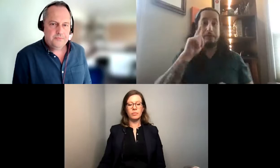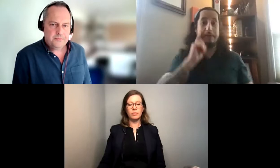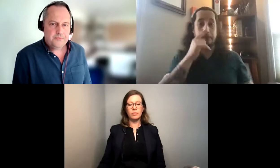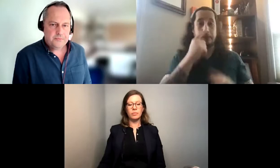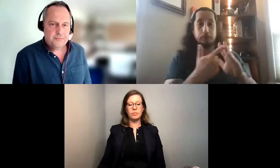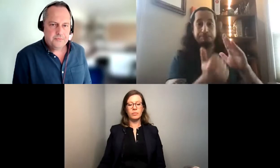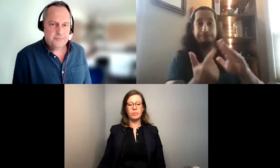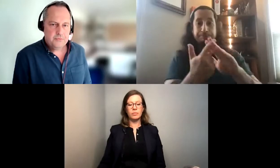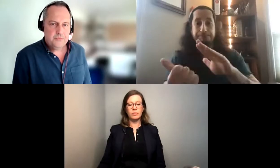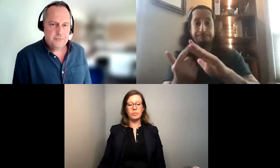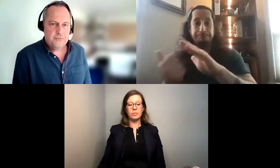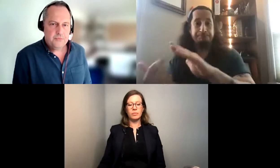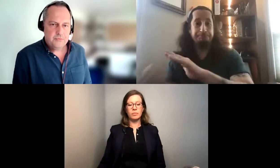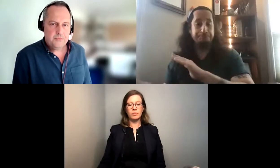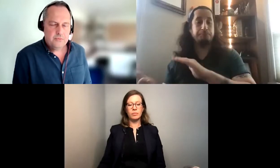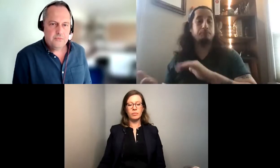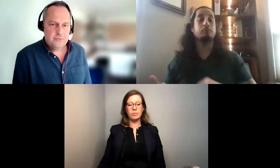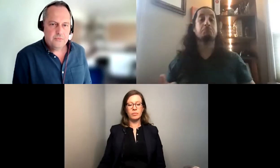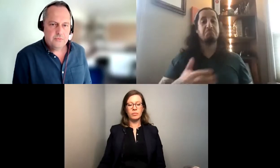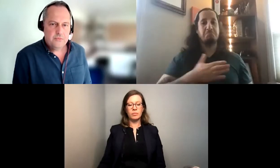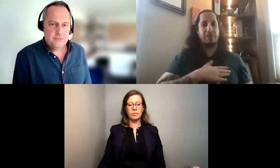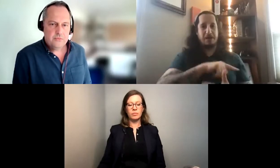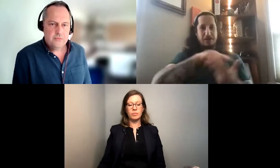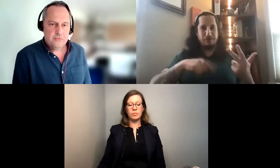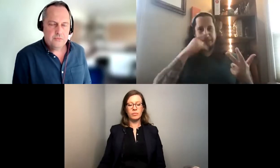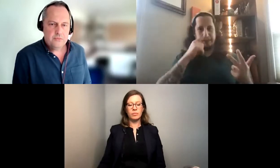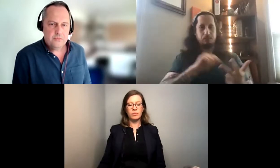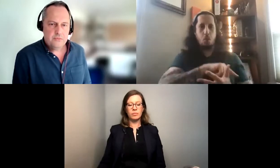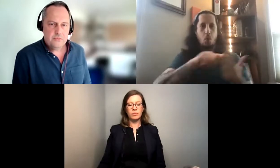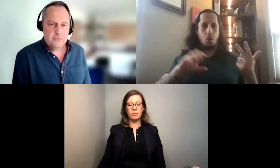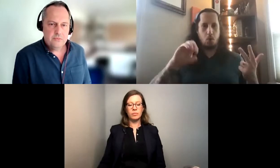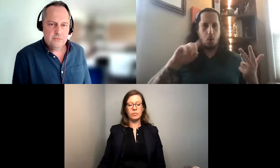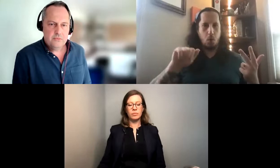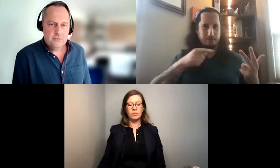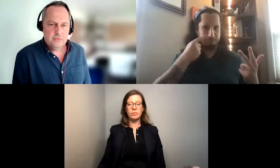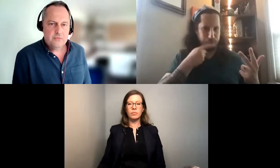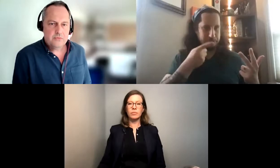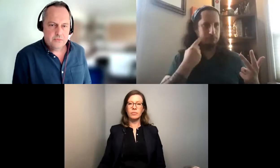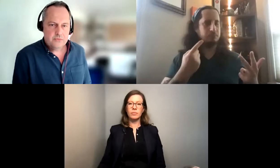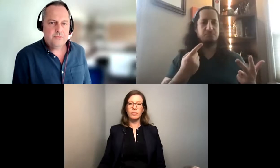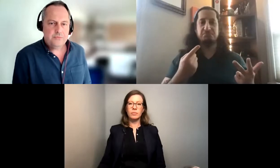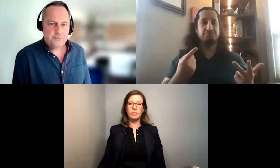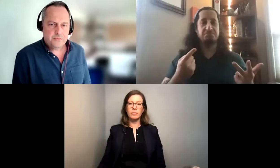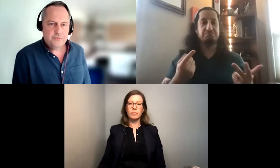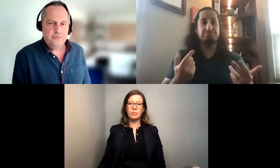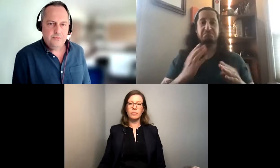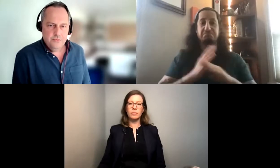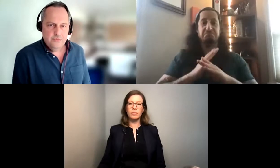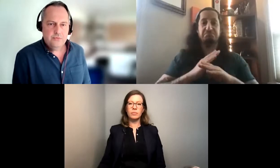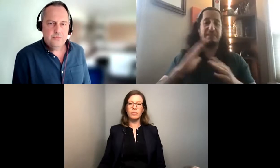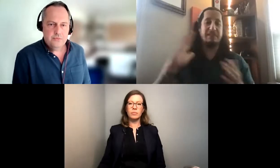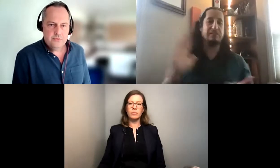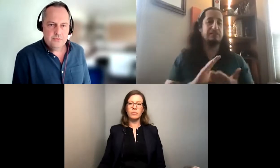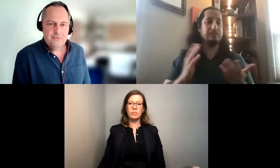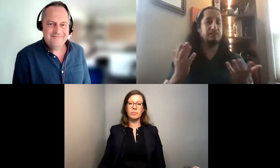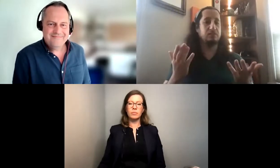pipeline. And especially now we have deaf kids who just seem to be falling through the cracks. I have 3 kids, they're all codas,